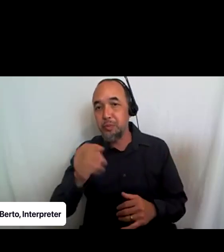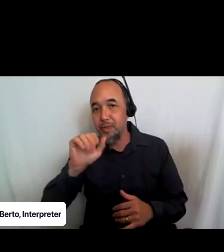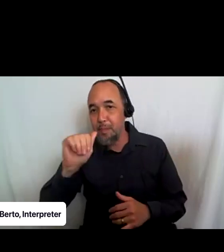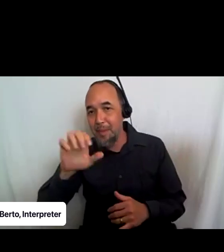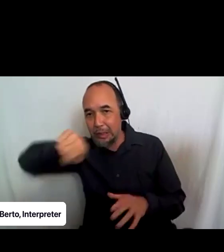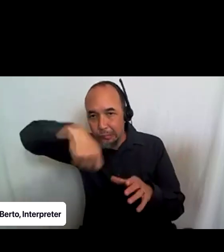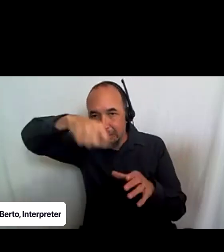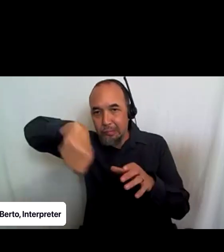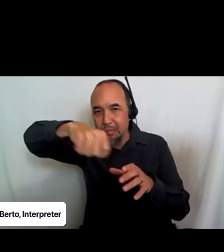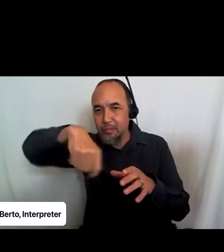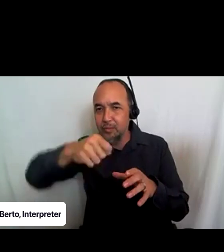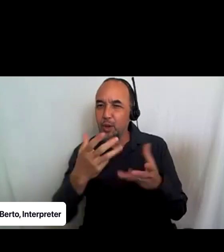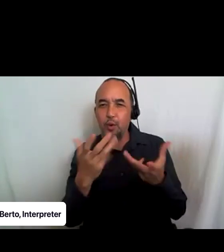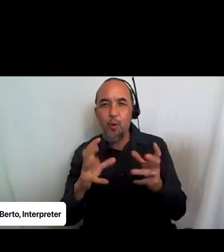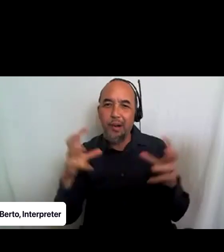stick together.